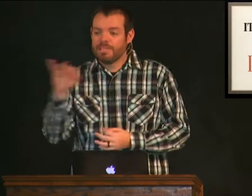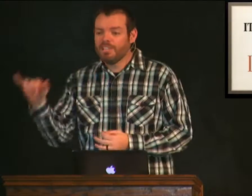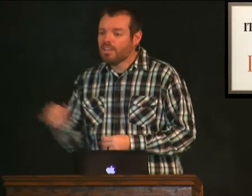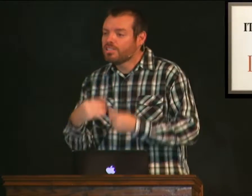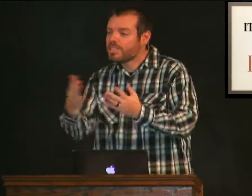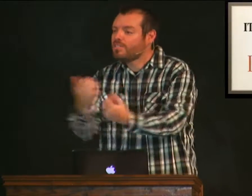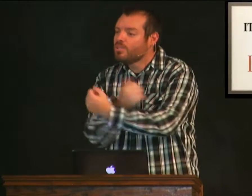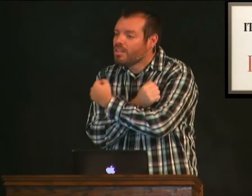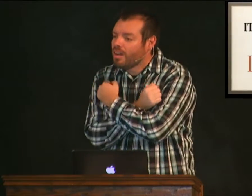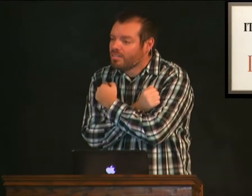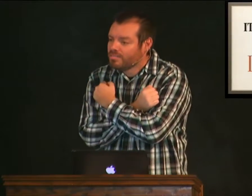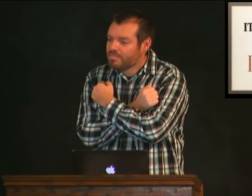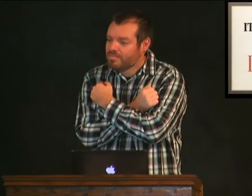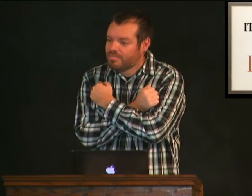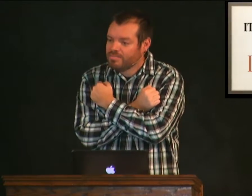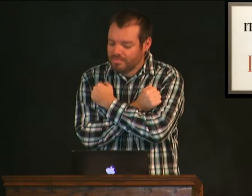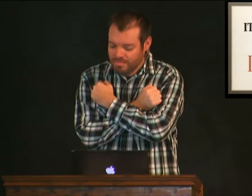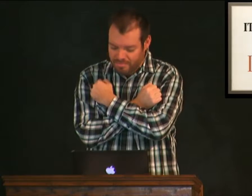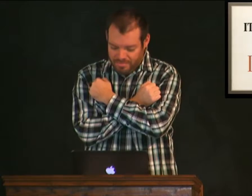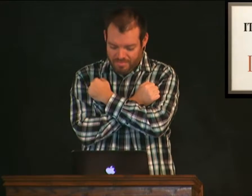The Spirit also gives you love.